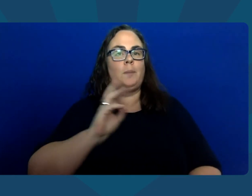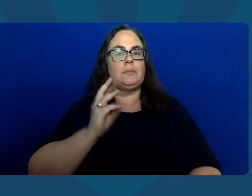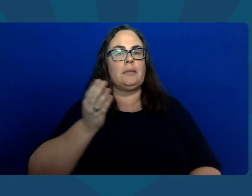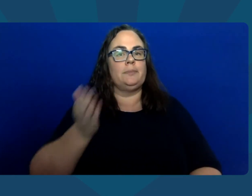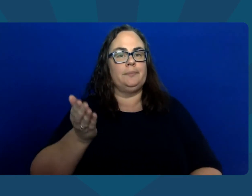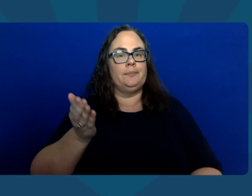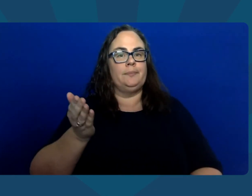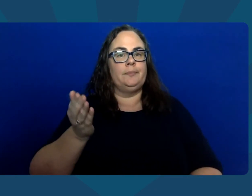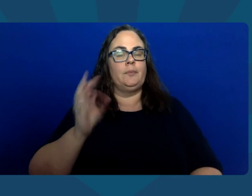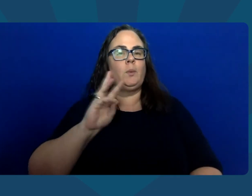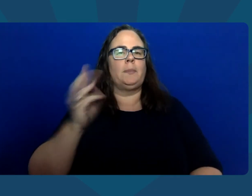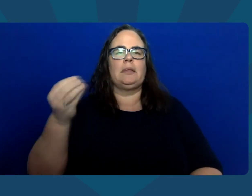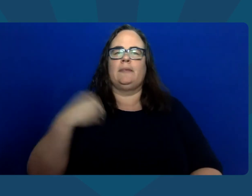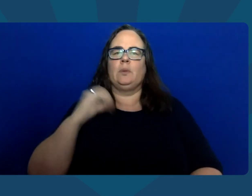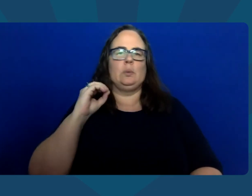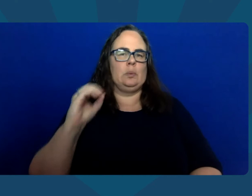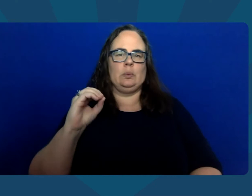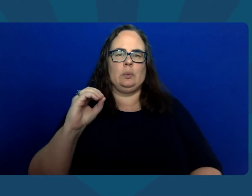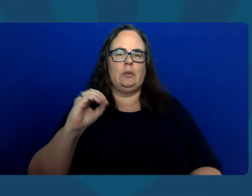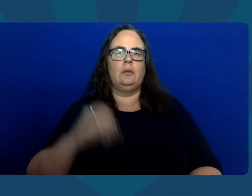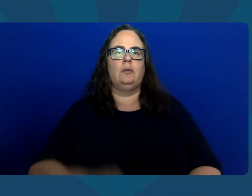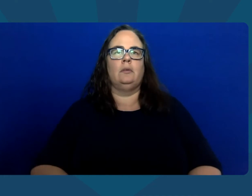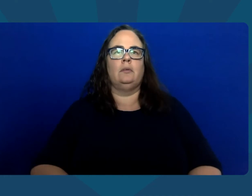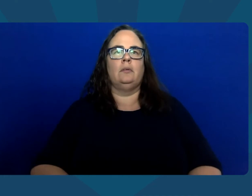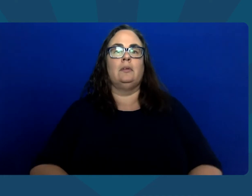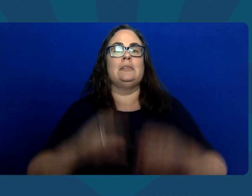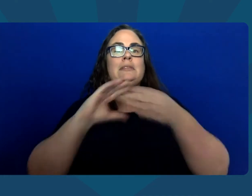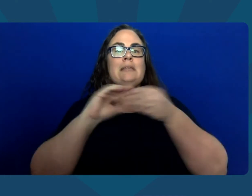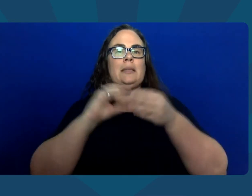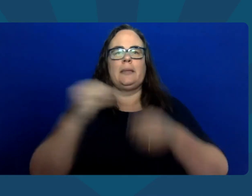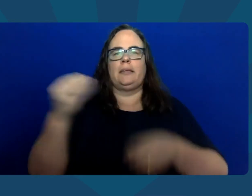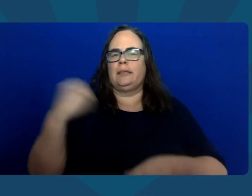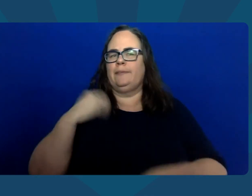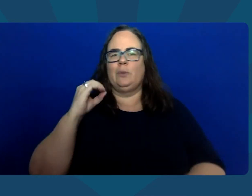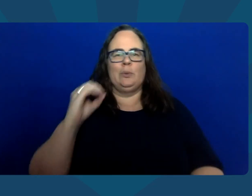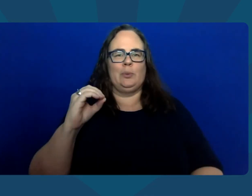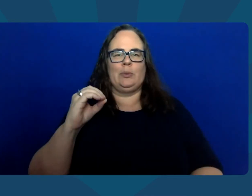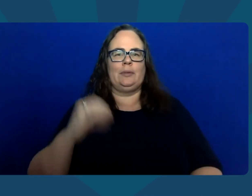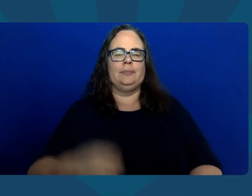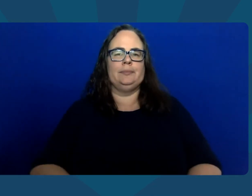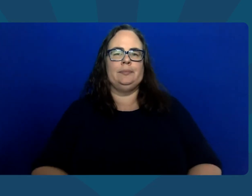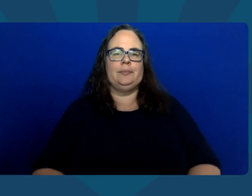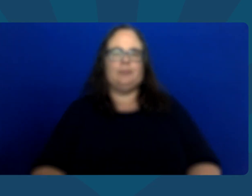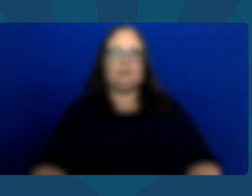participating. Website, no website submitted. No statement submitted.